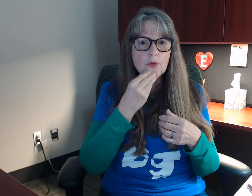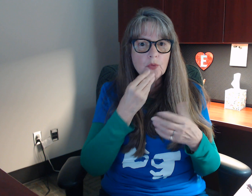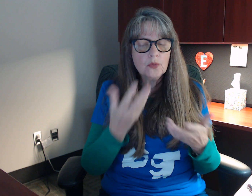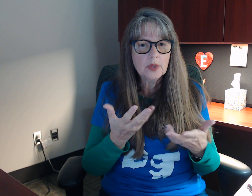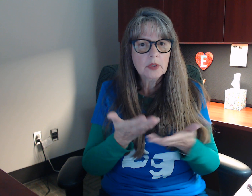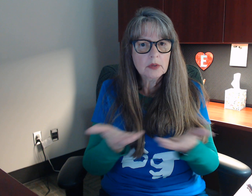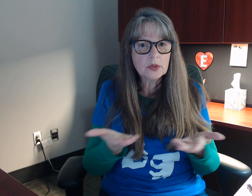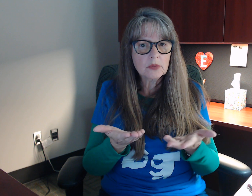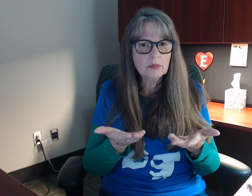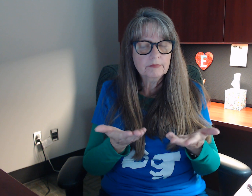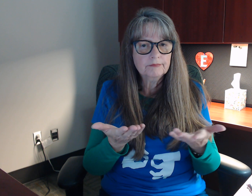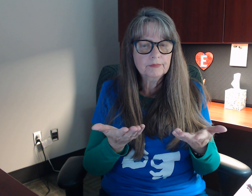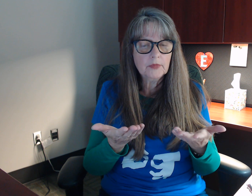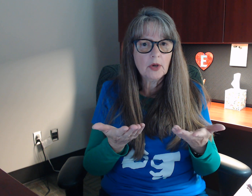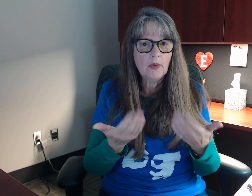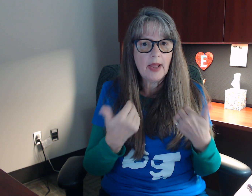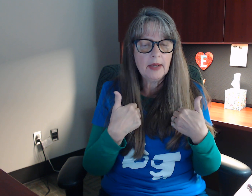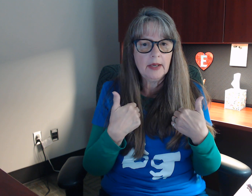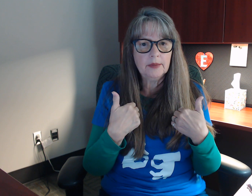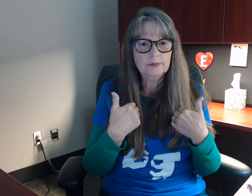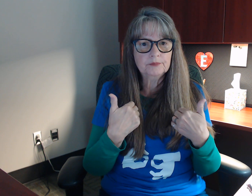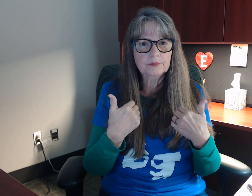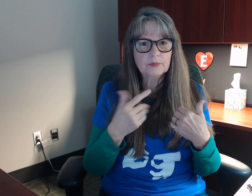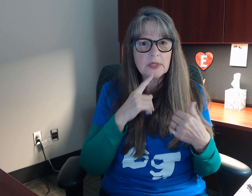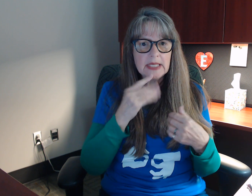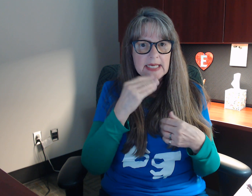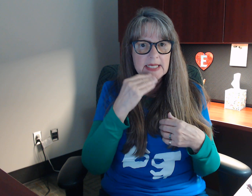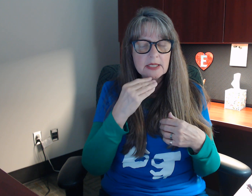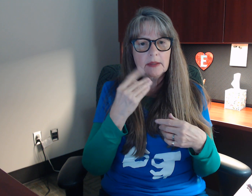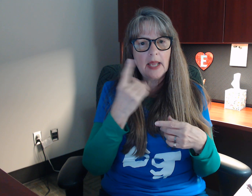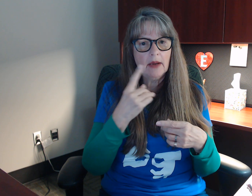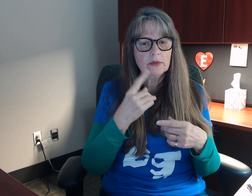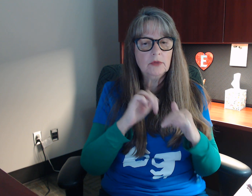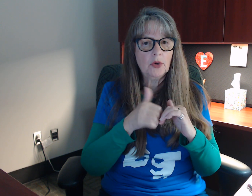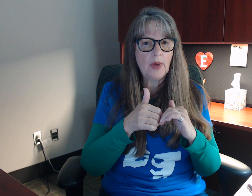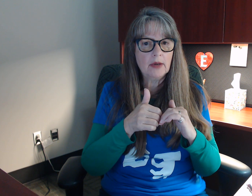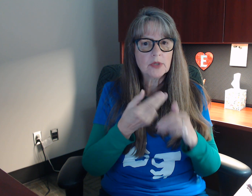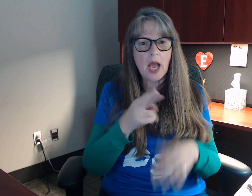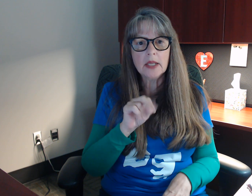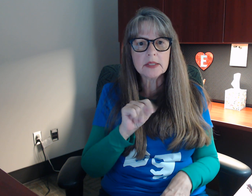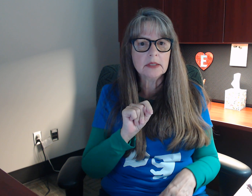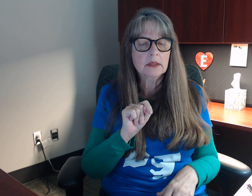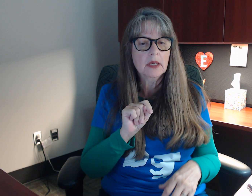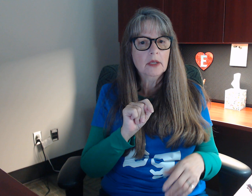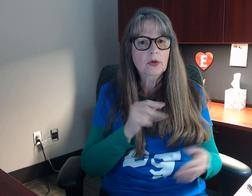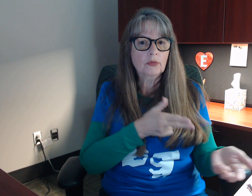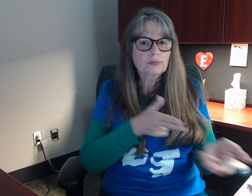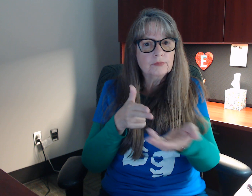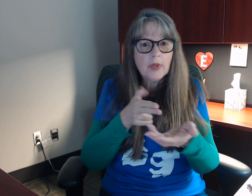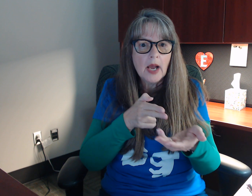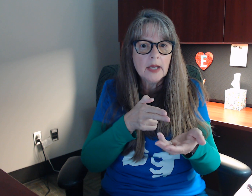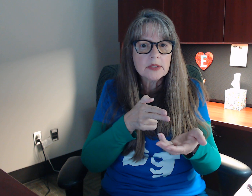food to, you know, um, to eat, and how to hunt, and hunt